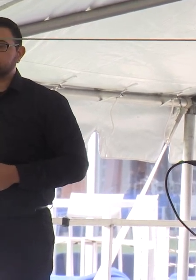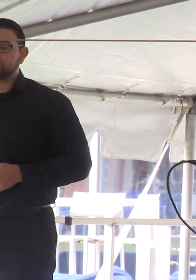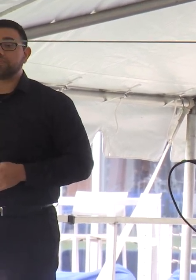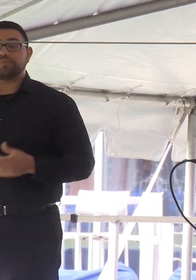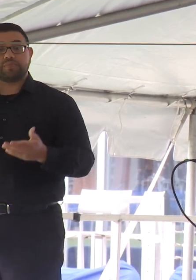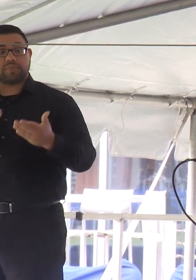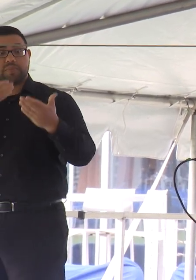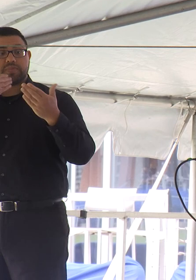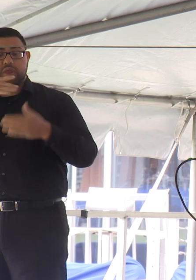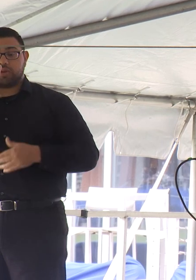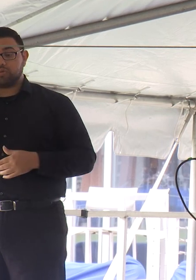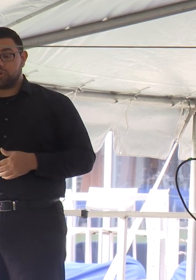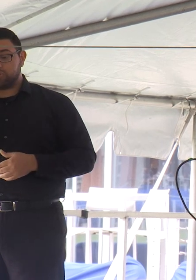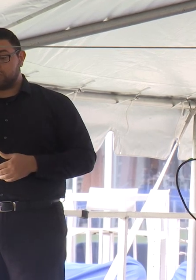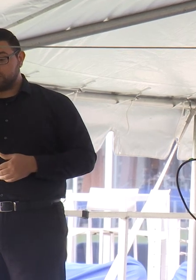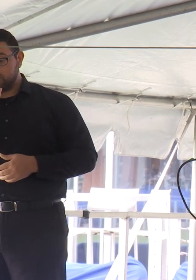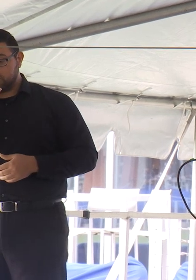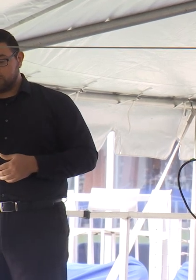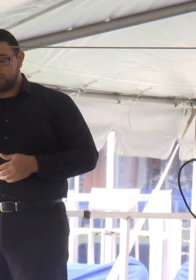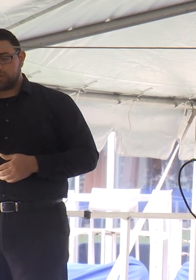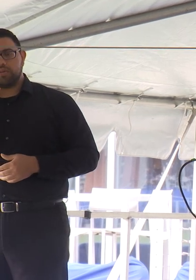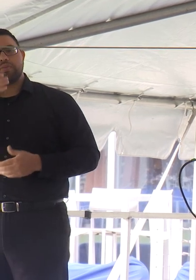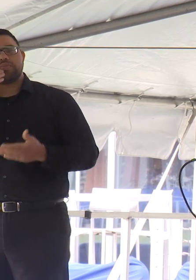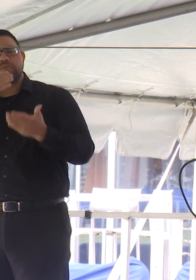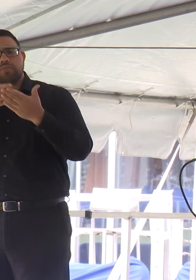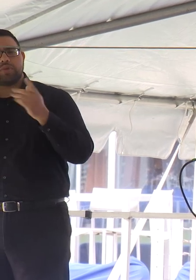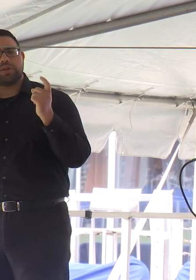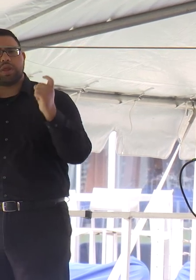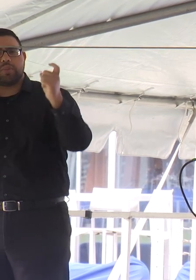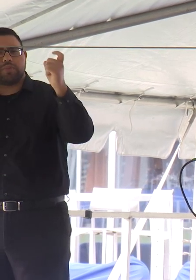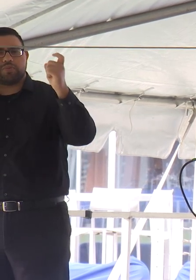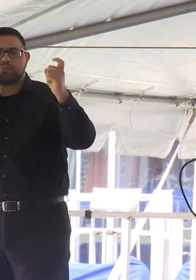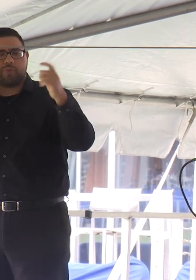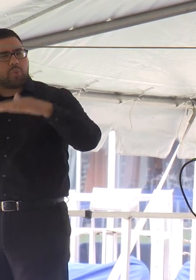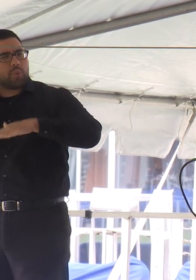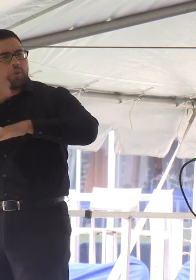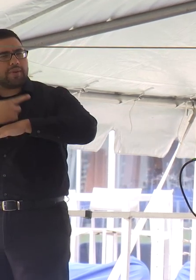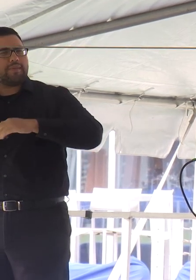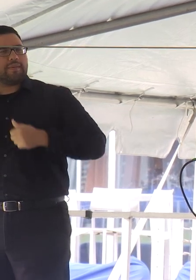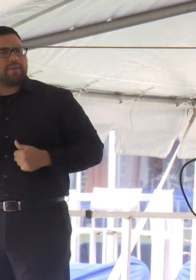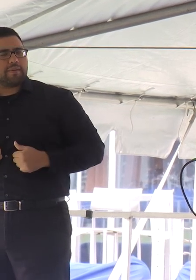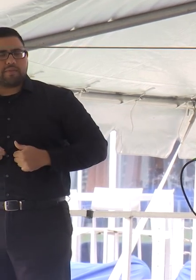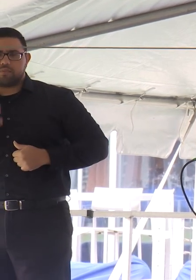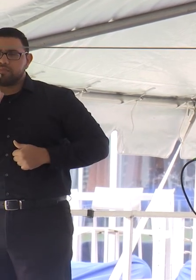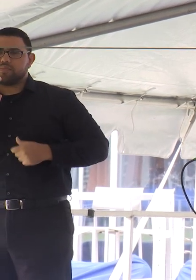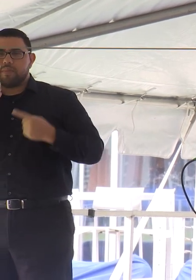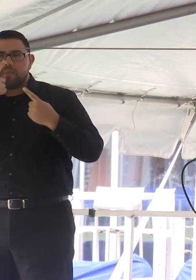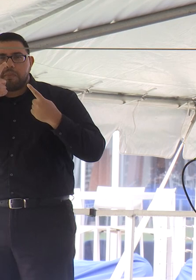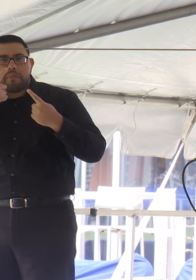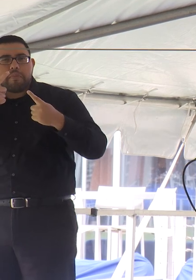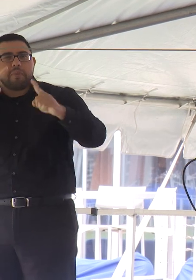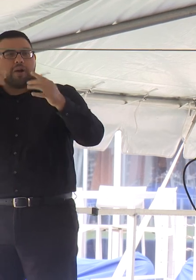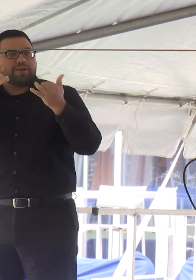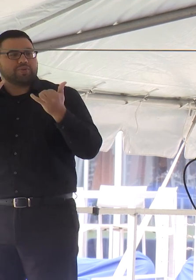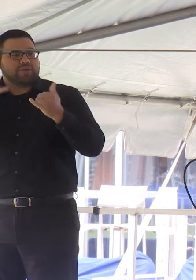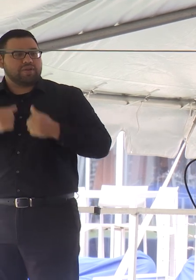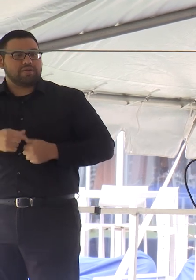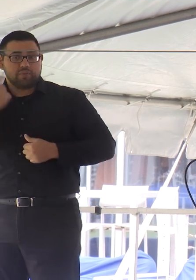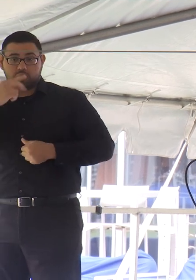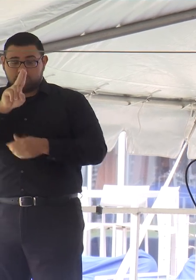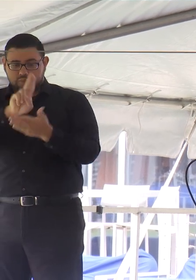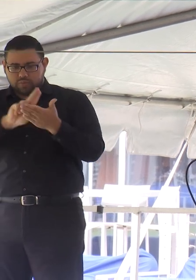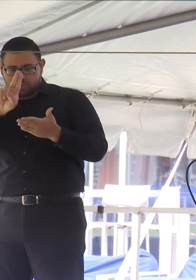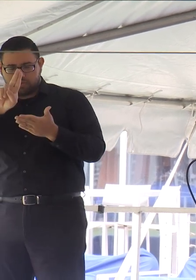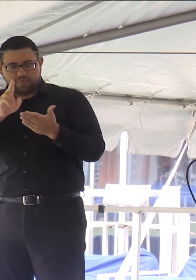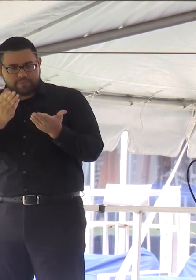Well, thank you, Dr. Bailey. What a celebration. What a day. What a milestone day this is for our